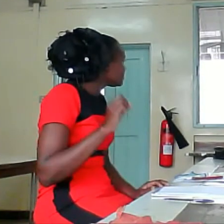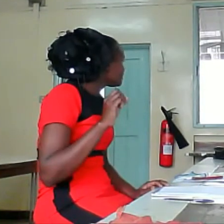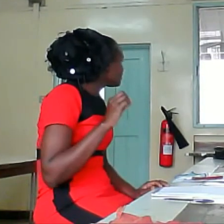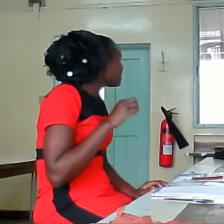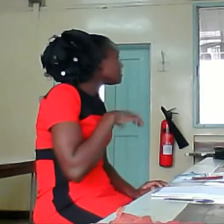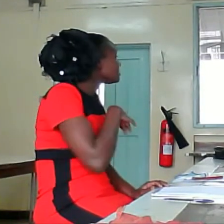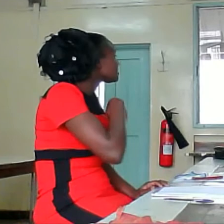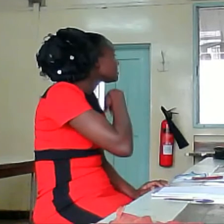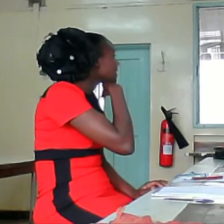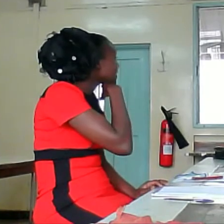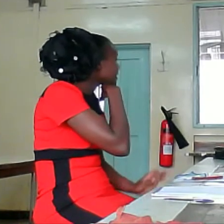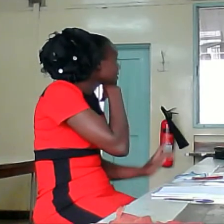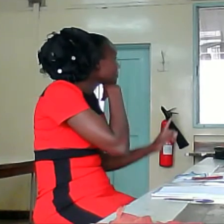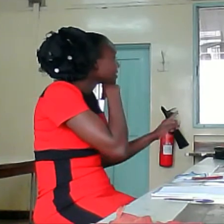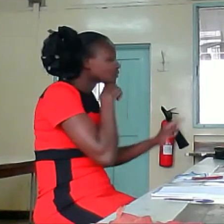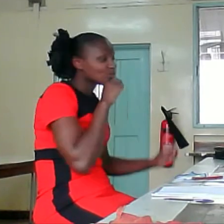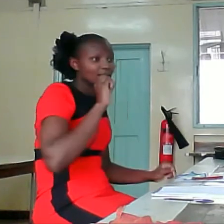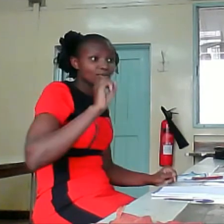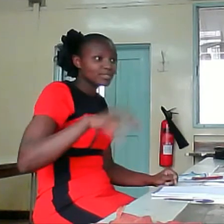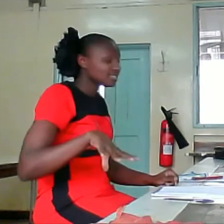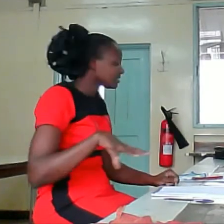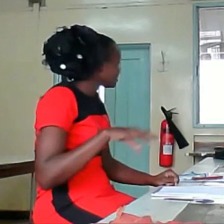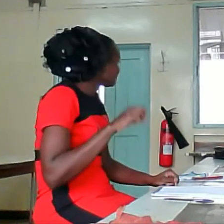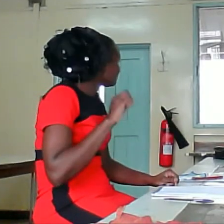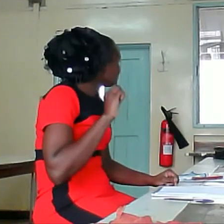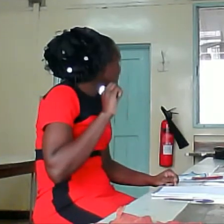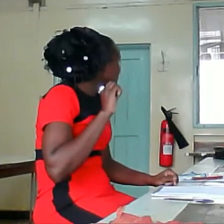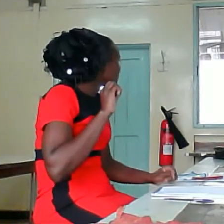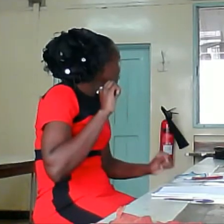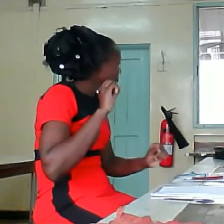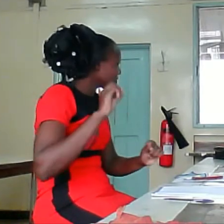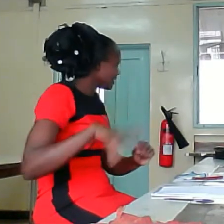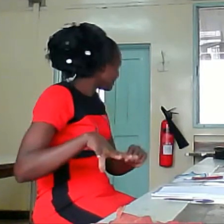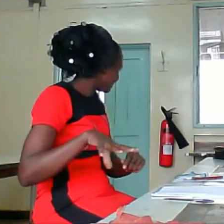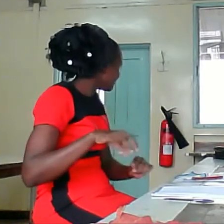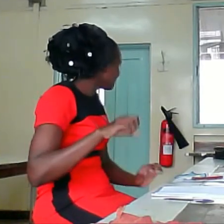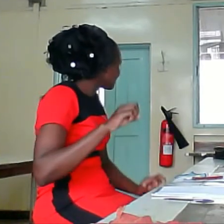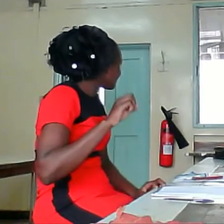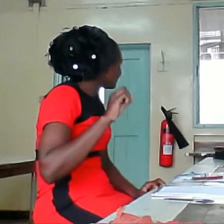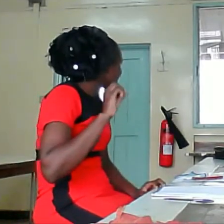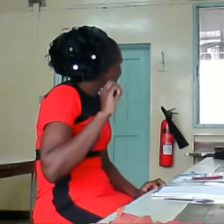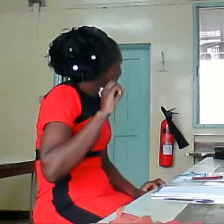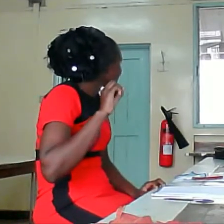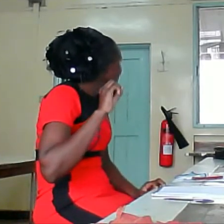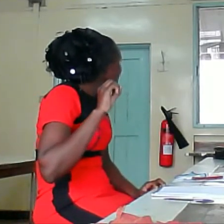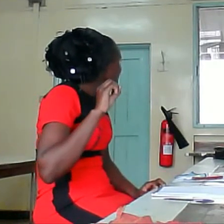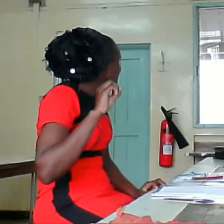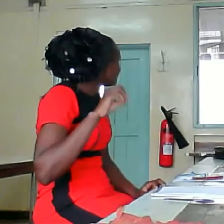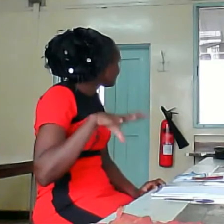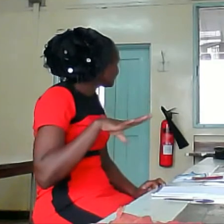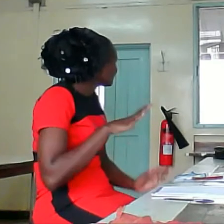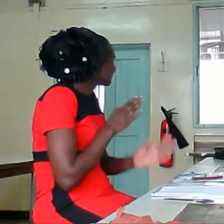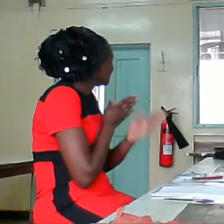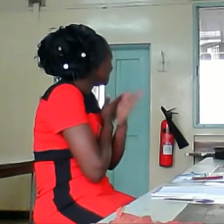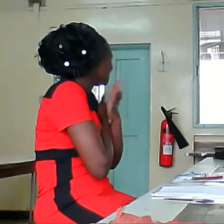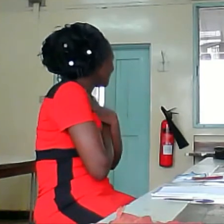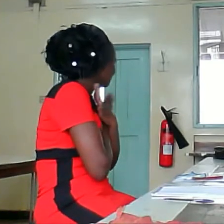sijaandika. Yeah, is there, but kuna lose. Kupoteza kitu. You lose a